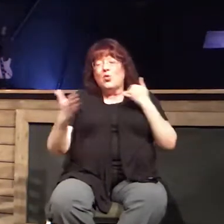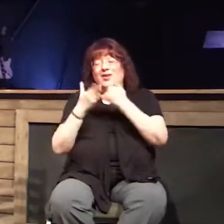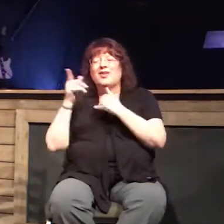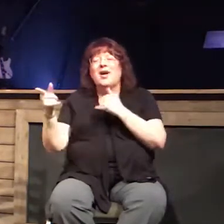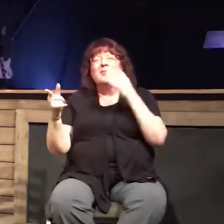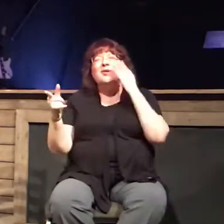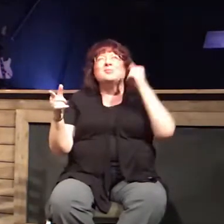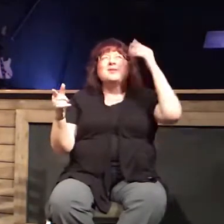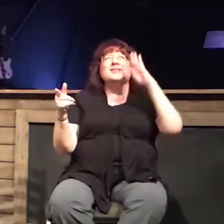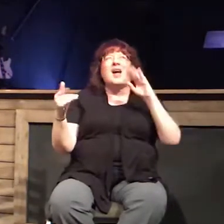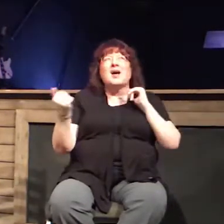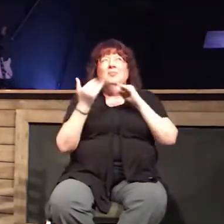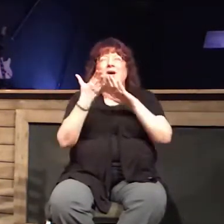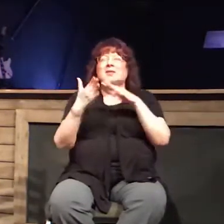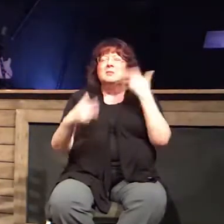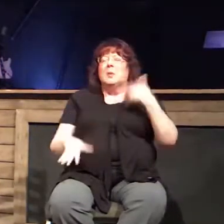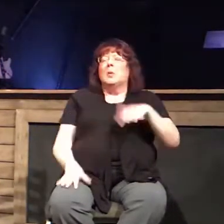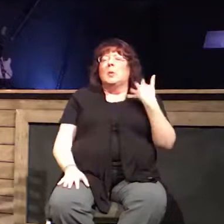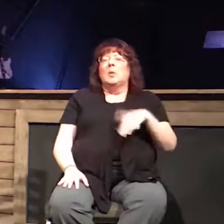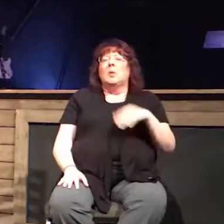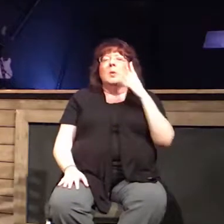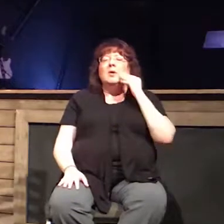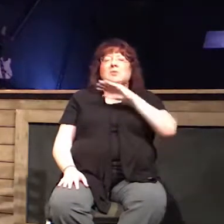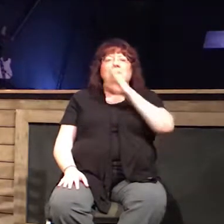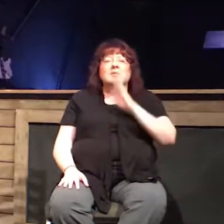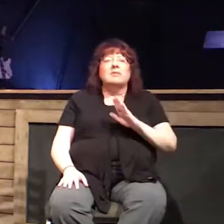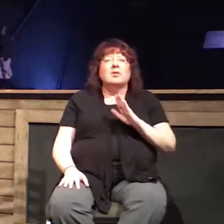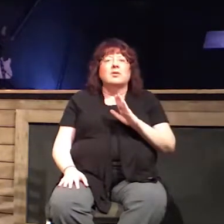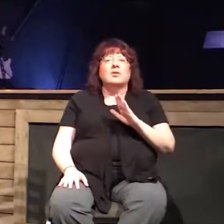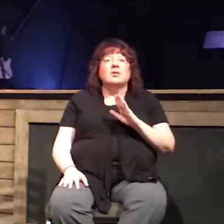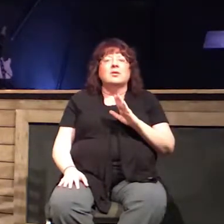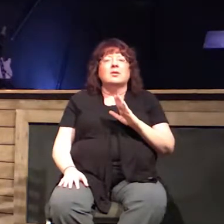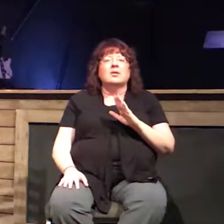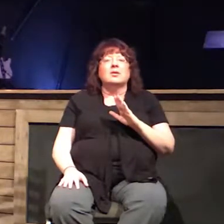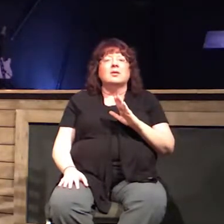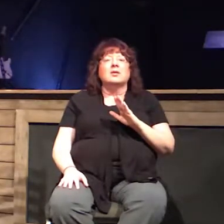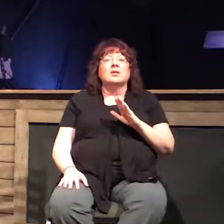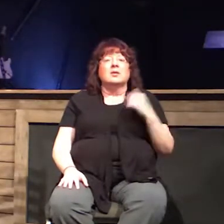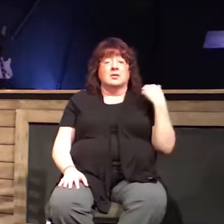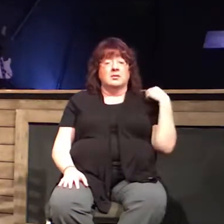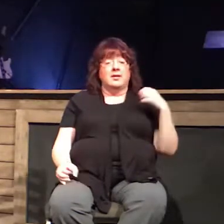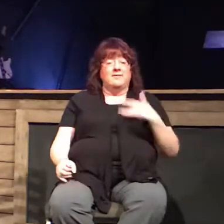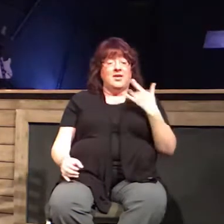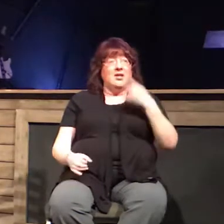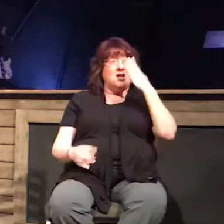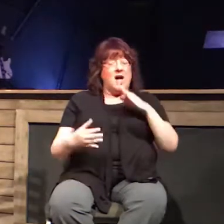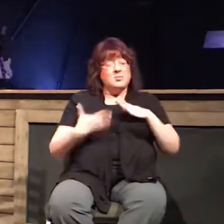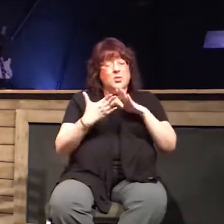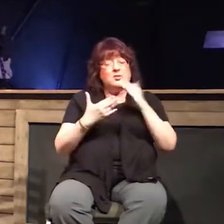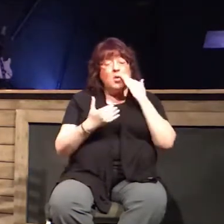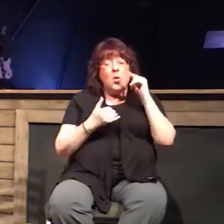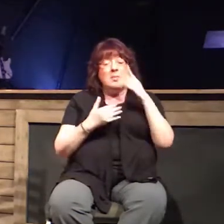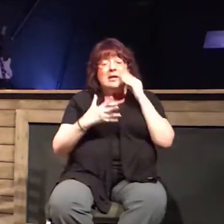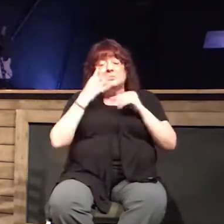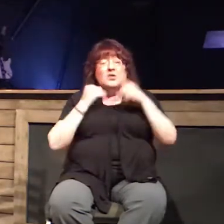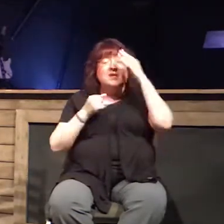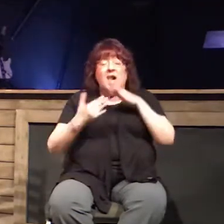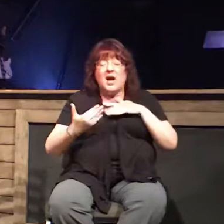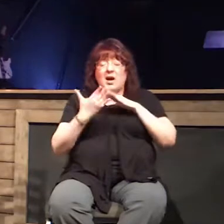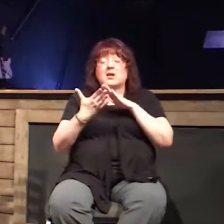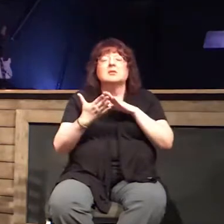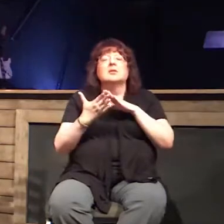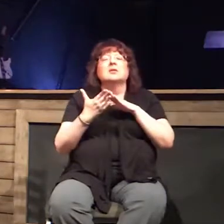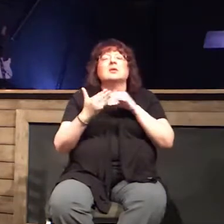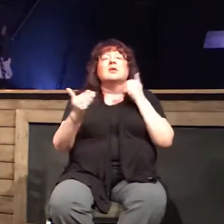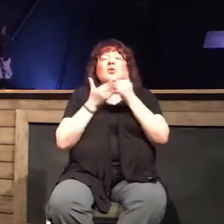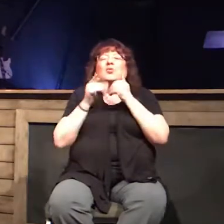them, you'll experience God's presence in ways you never, ever had before. You want to feel God's presence? You want to know God's presence? You want to experience God's presence?